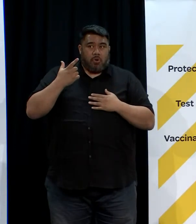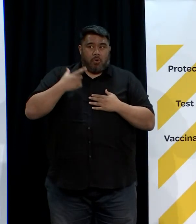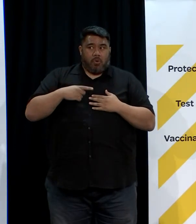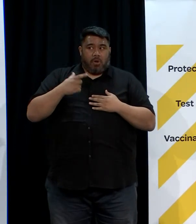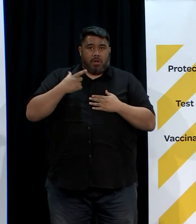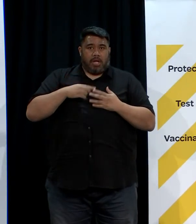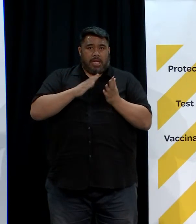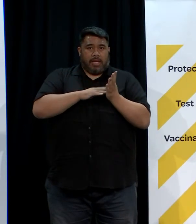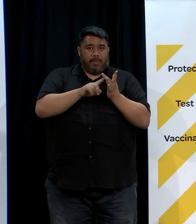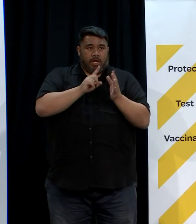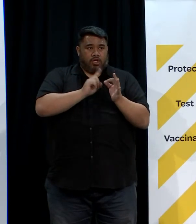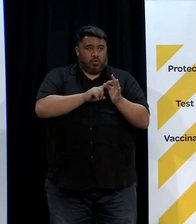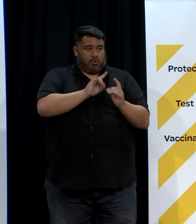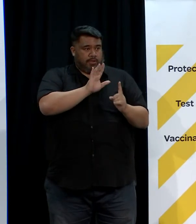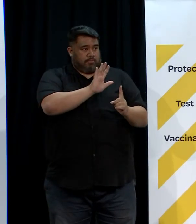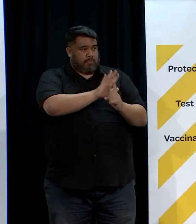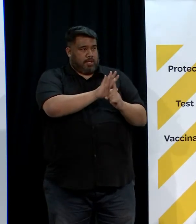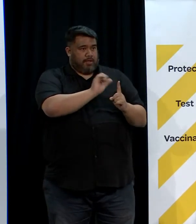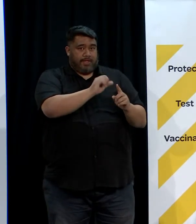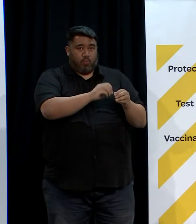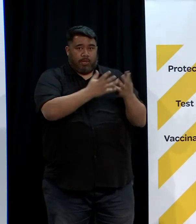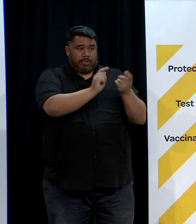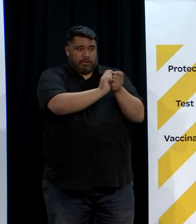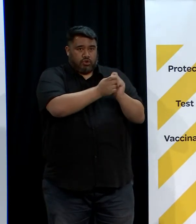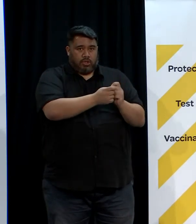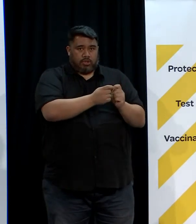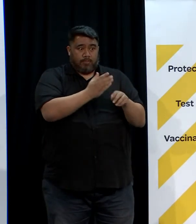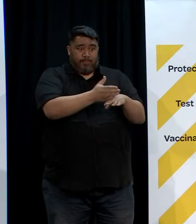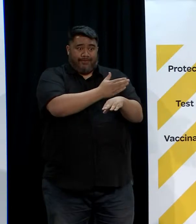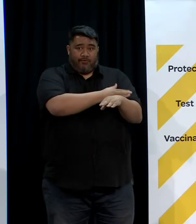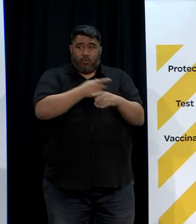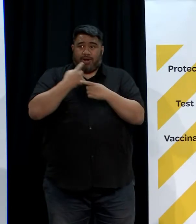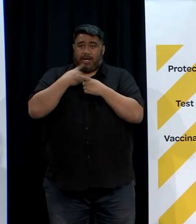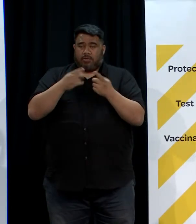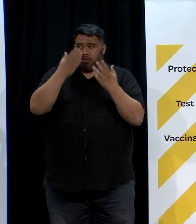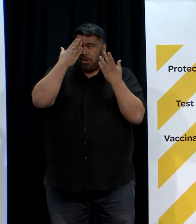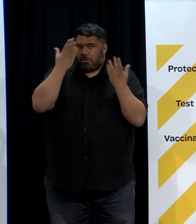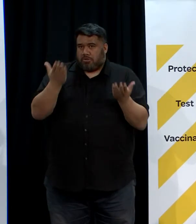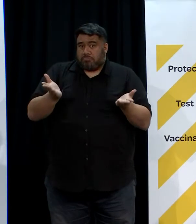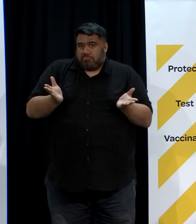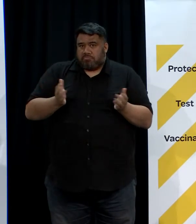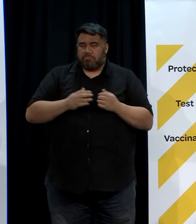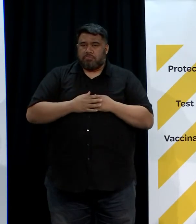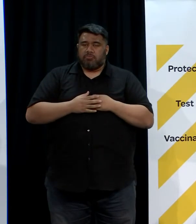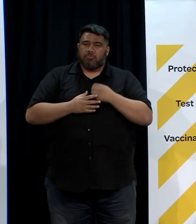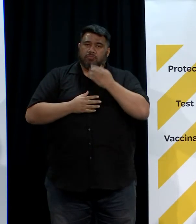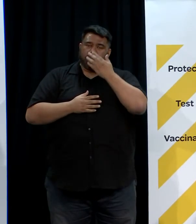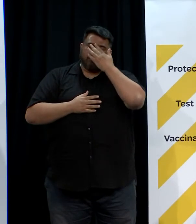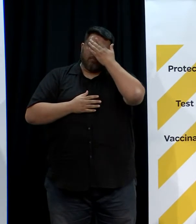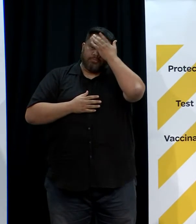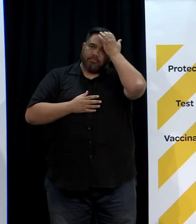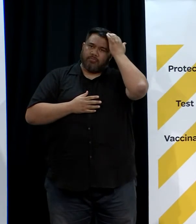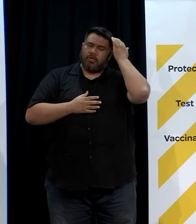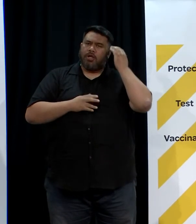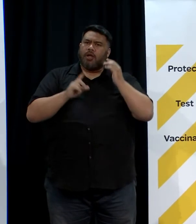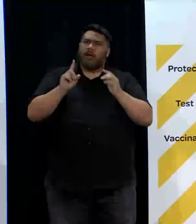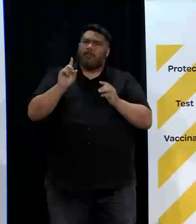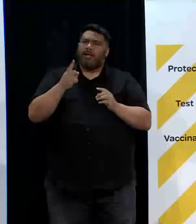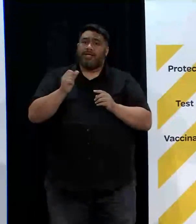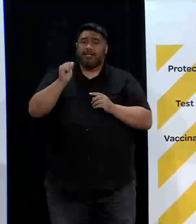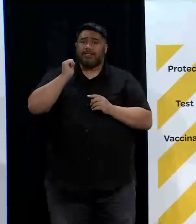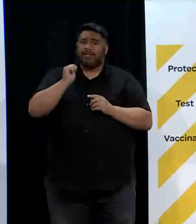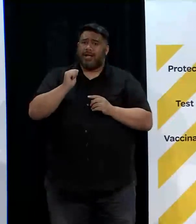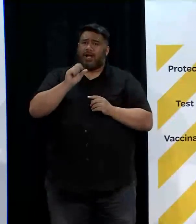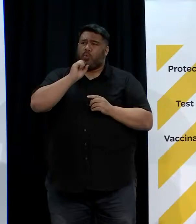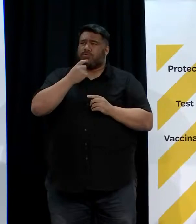changed on the MIQ website. What I can say is, and as I said, just to reiterate what I said yesterday, is